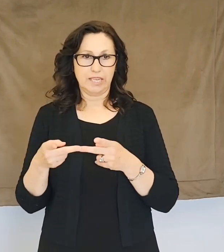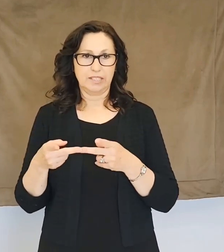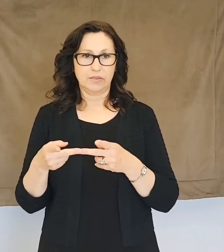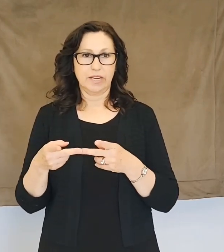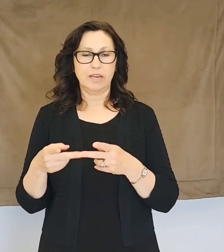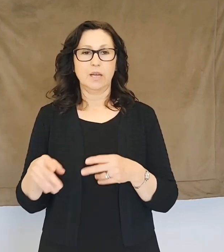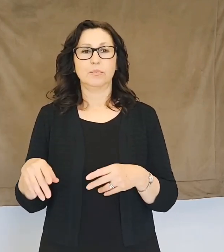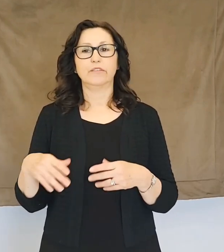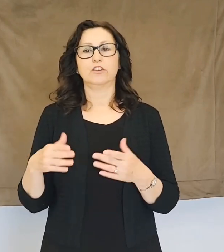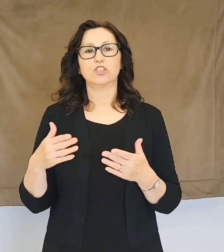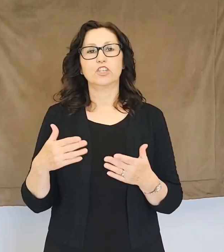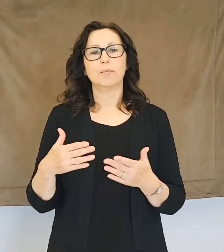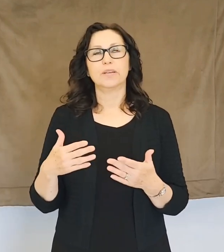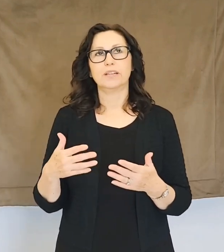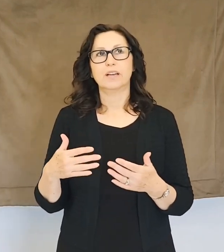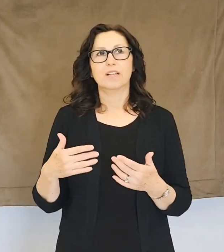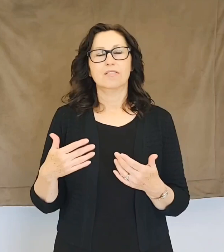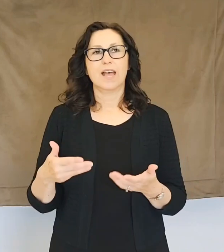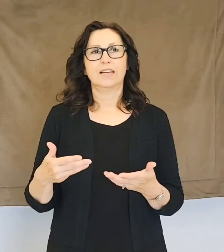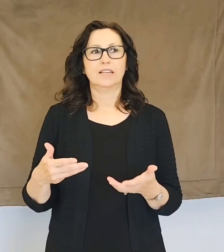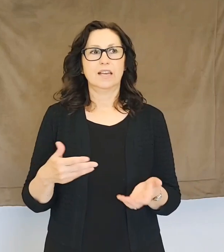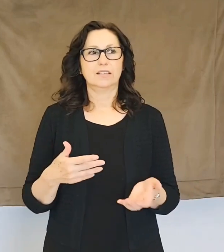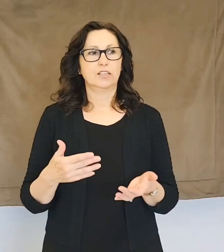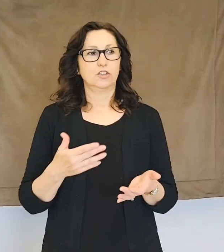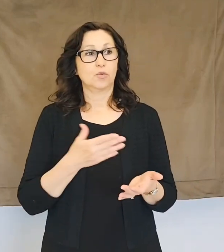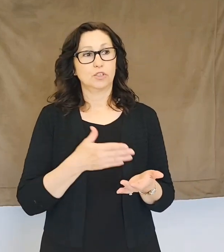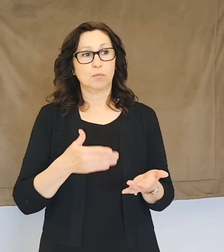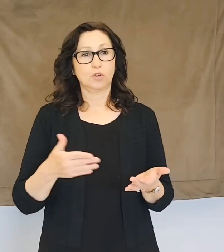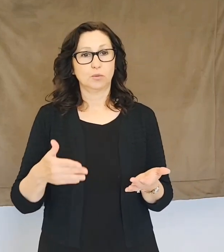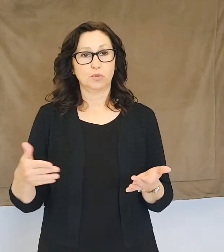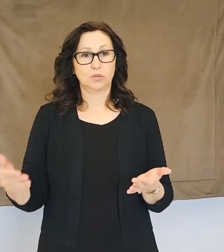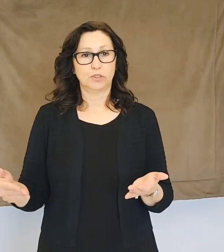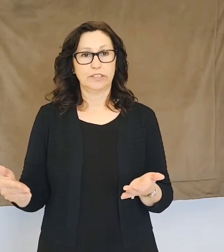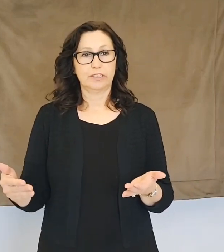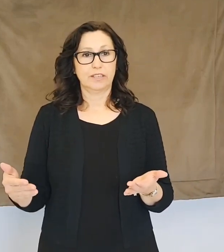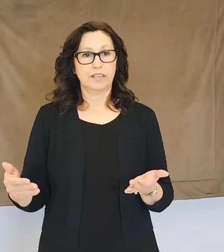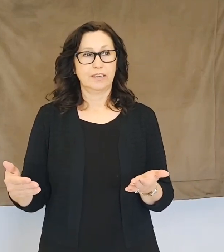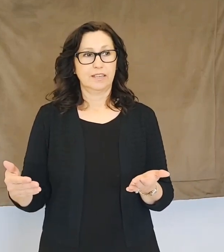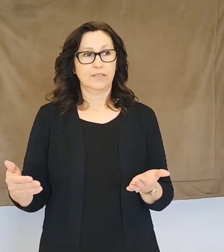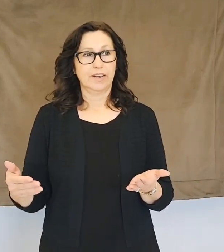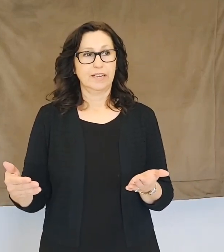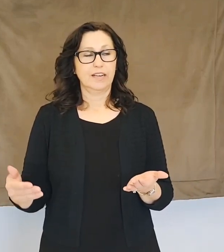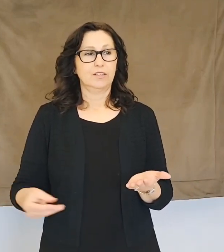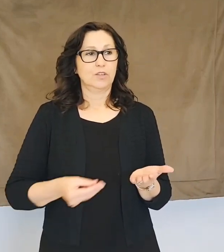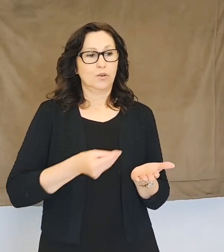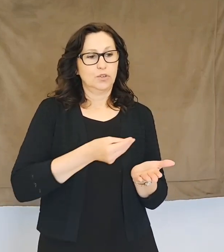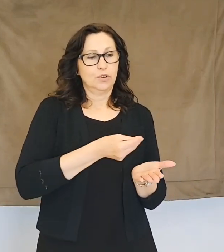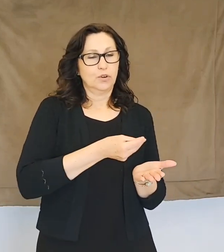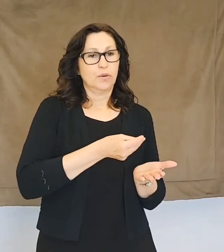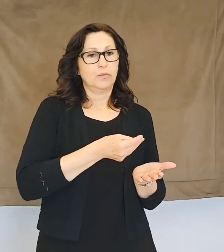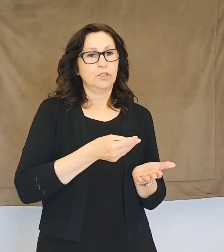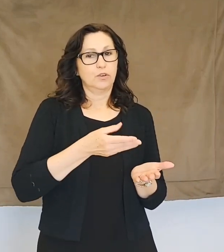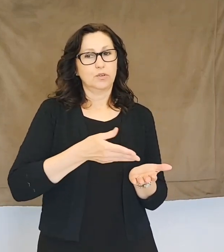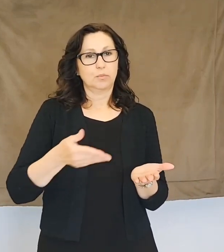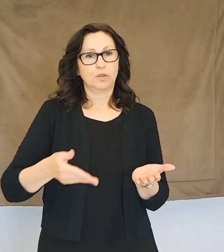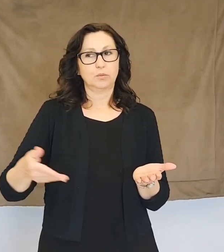place, right? But if you're shopping, that indicates that you're going to multiple stores, right? So you're going when you're going to